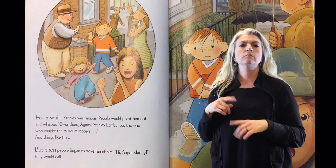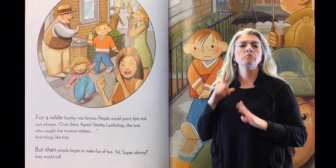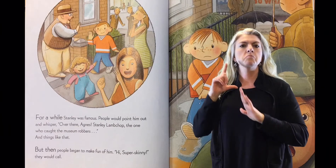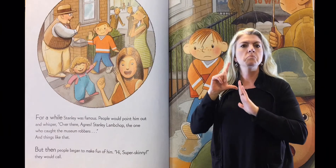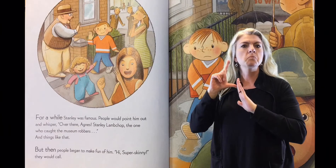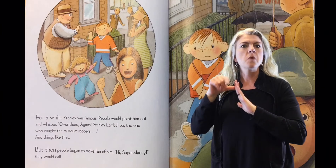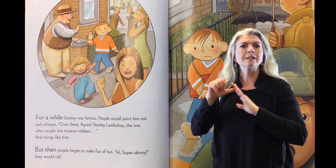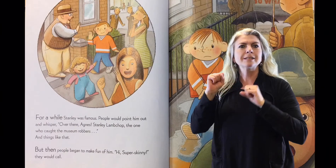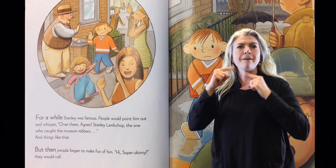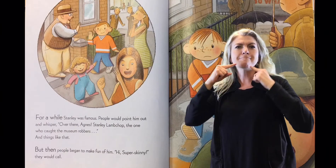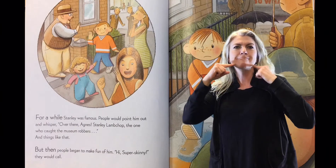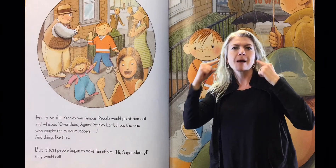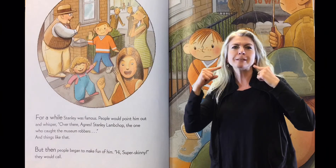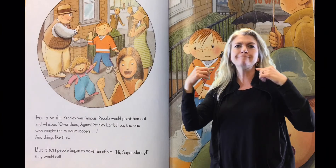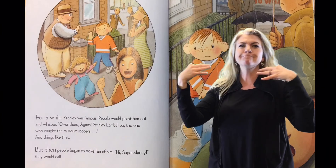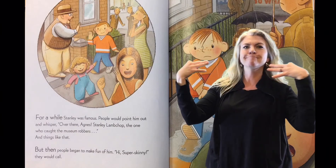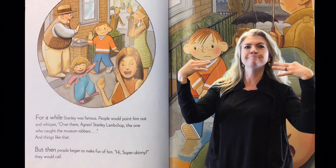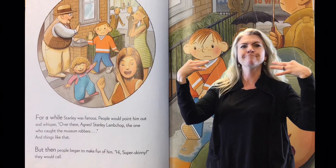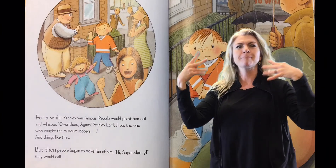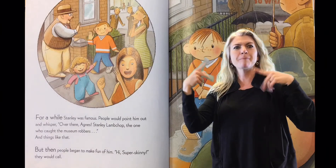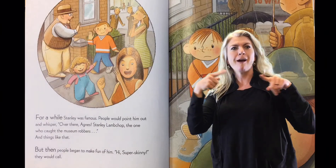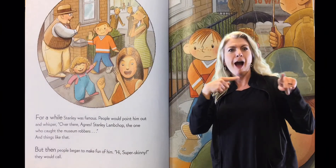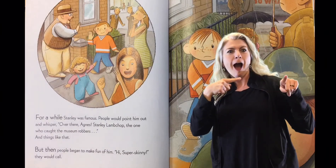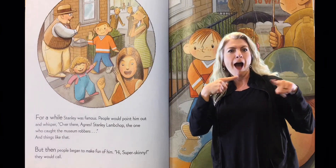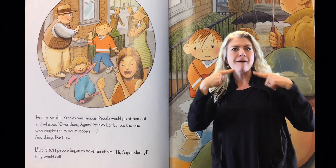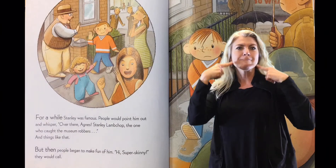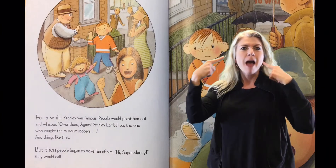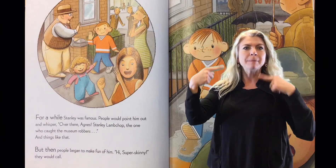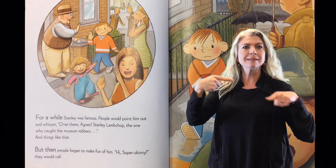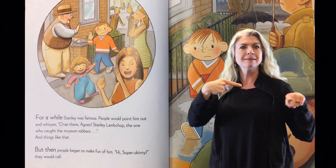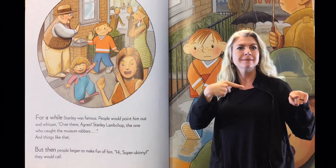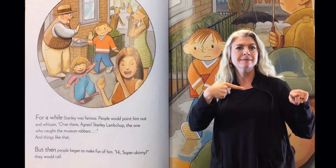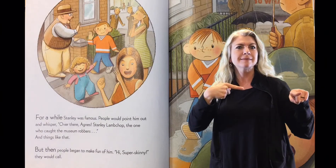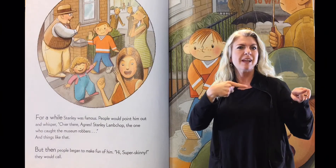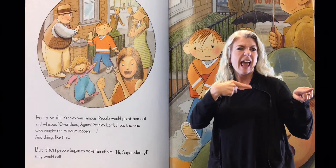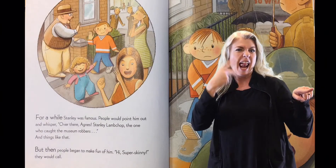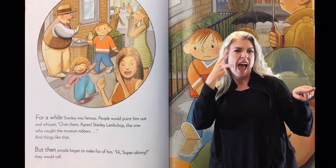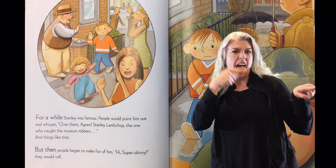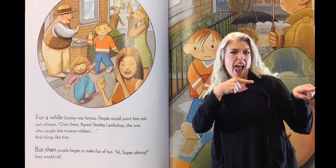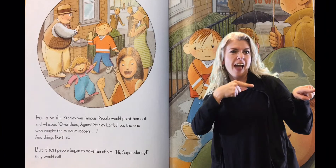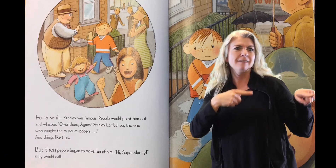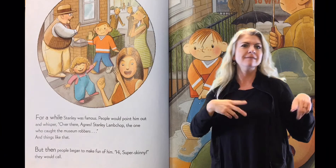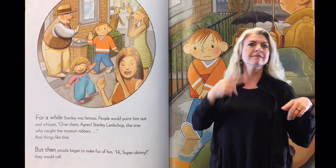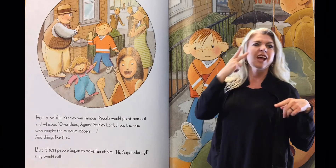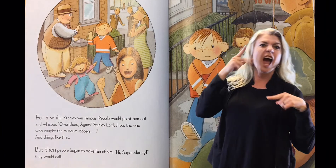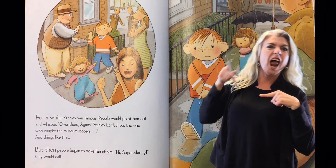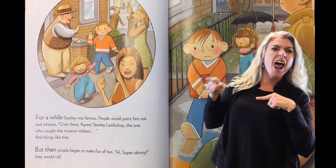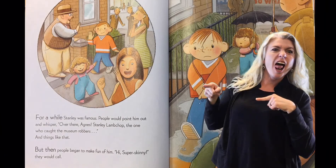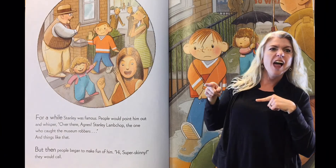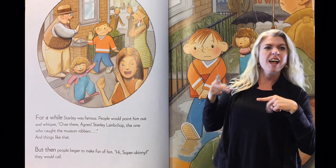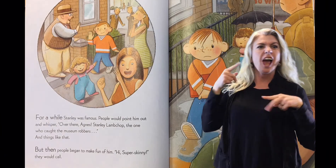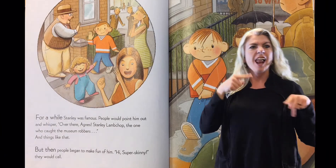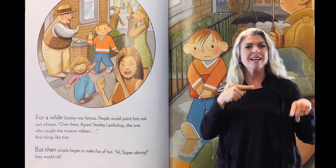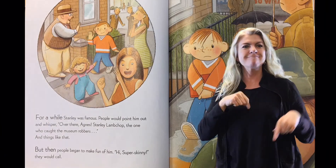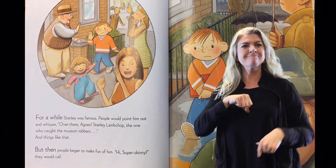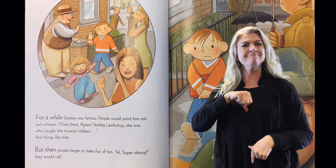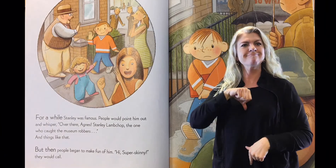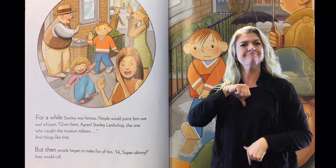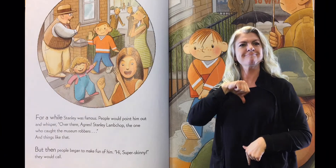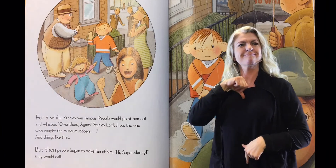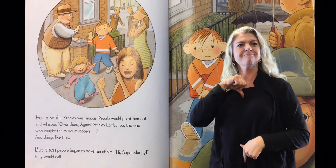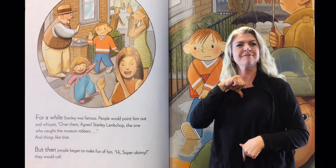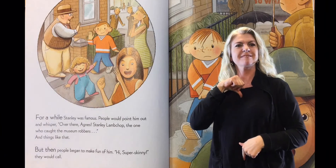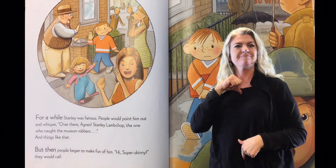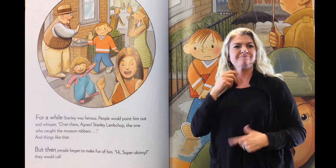For a while, Stanley was famous. People would point him out and whisper, "Over there, Agnes,